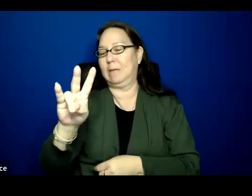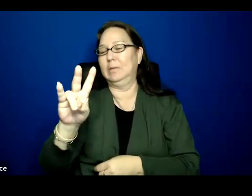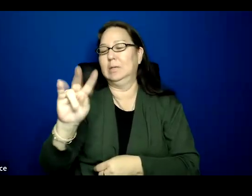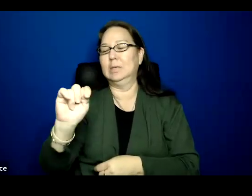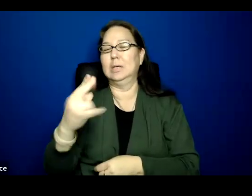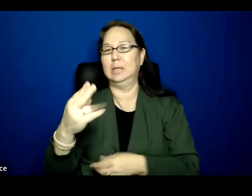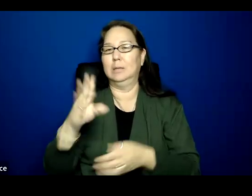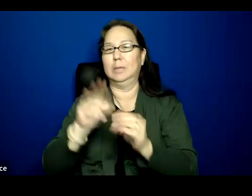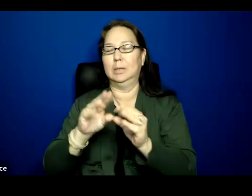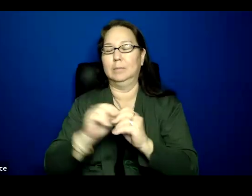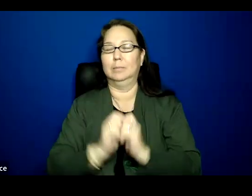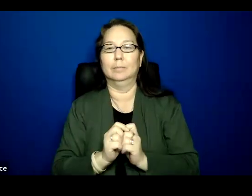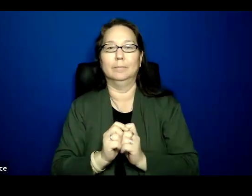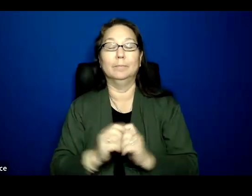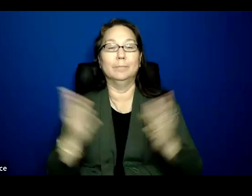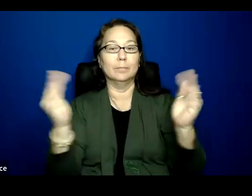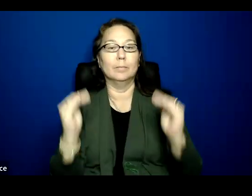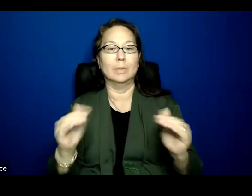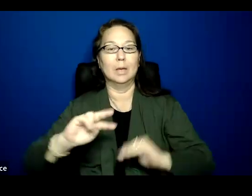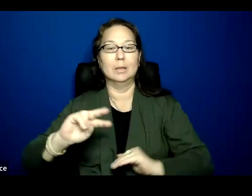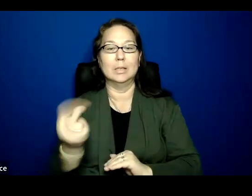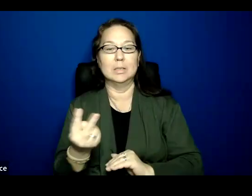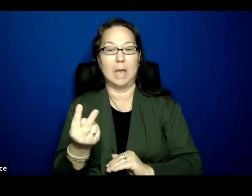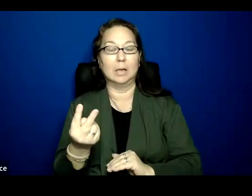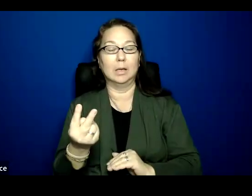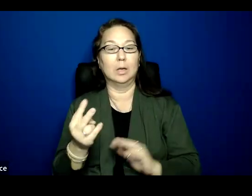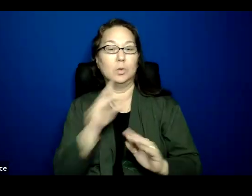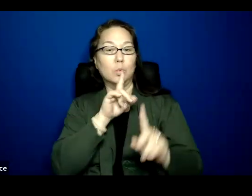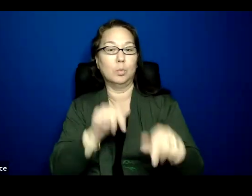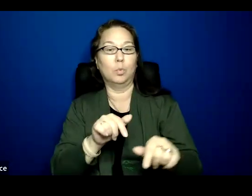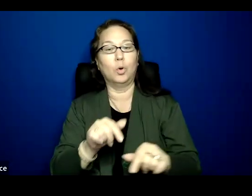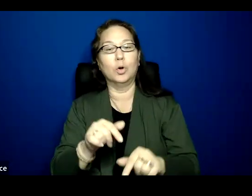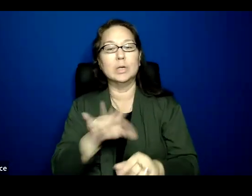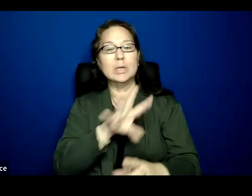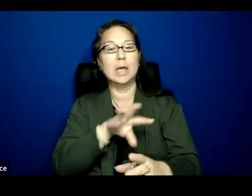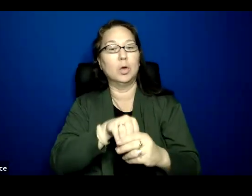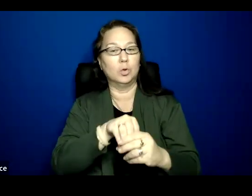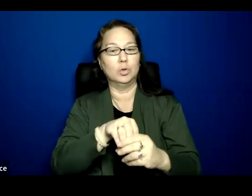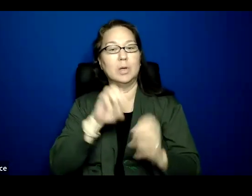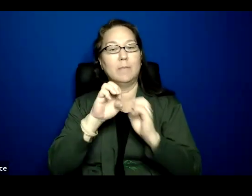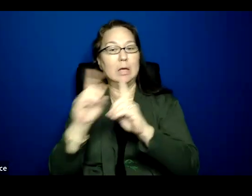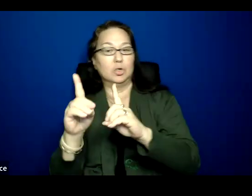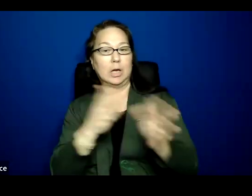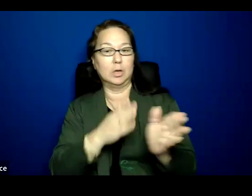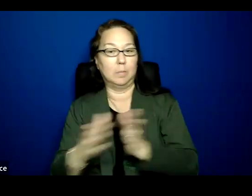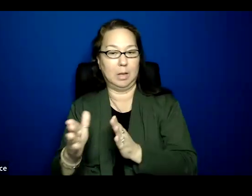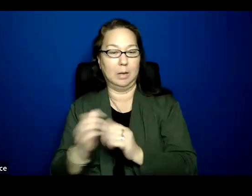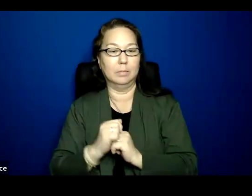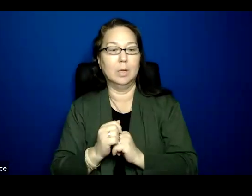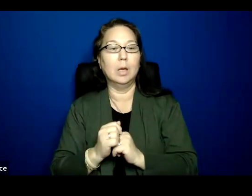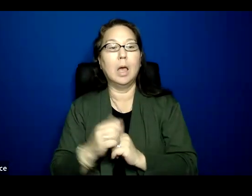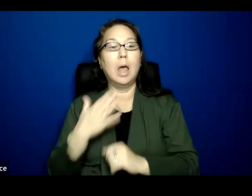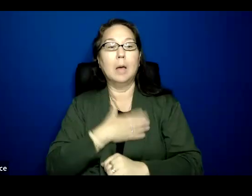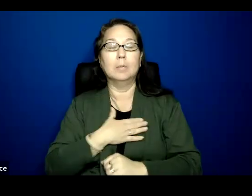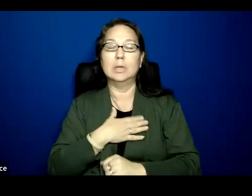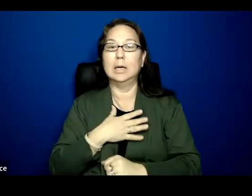Our second report is an update on the Inclusive Education Plan. I'd like to remind our presenters to please speak at a slower pace to